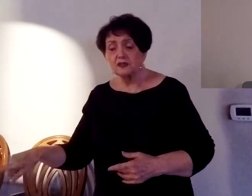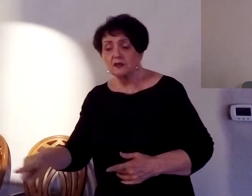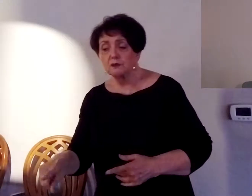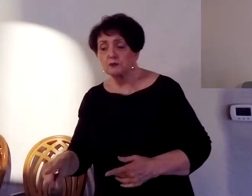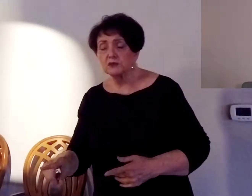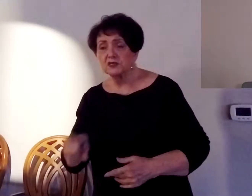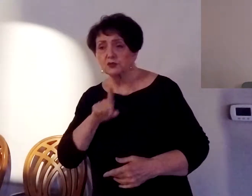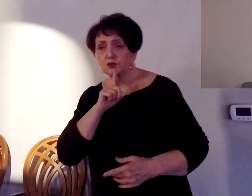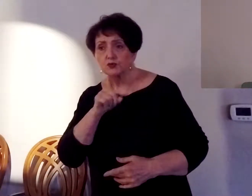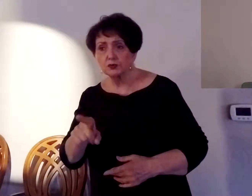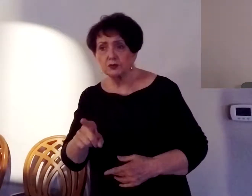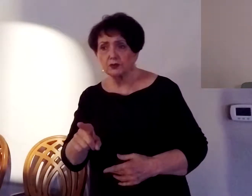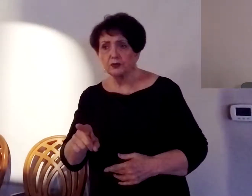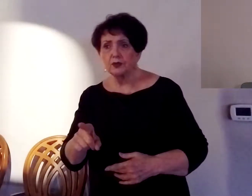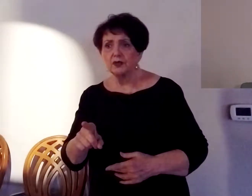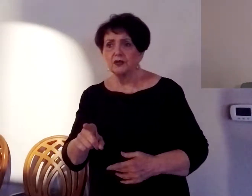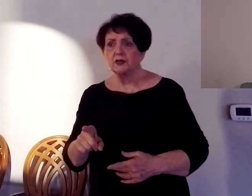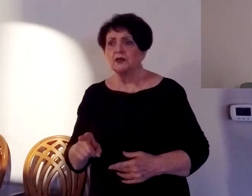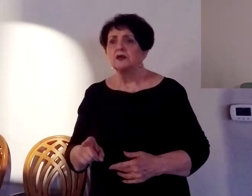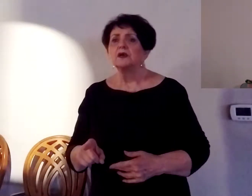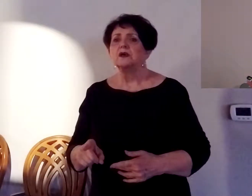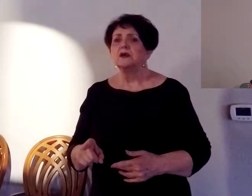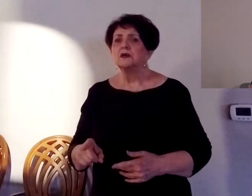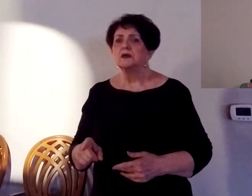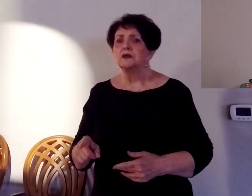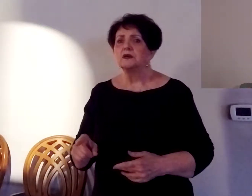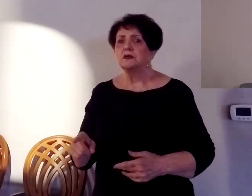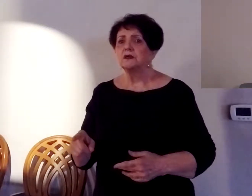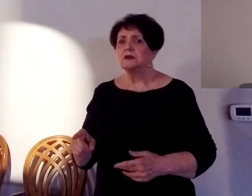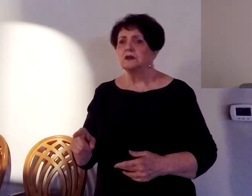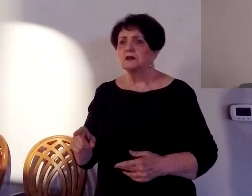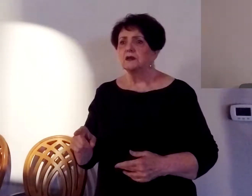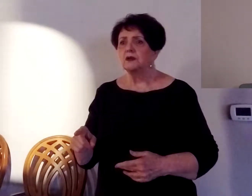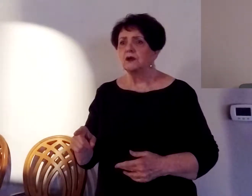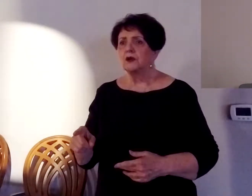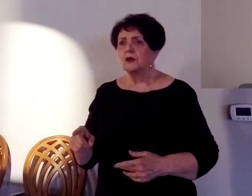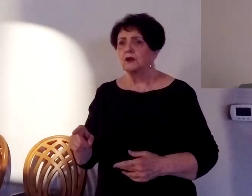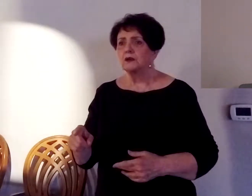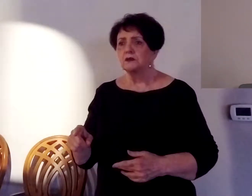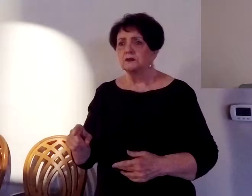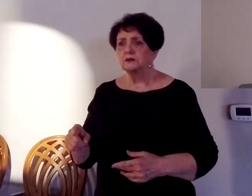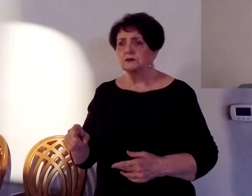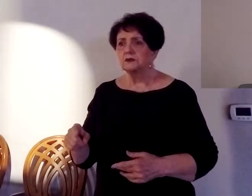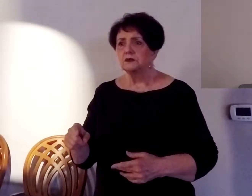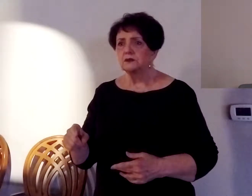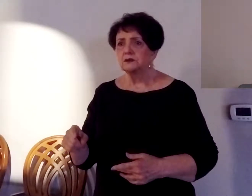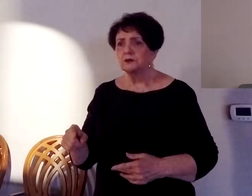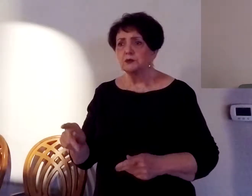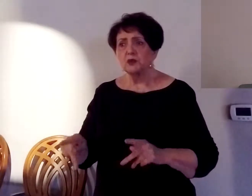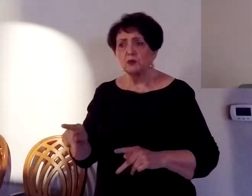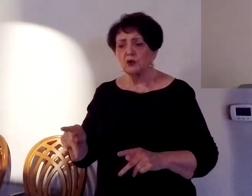beings of the same makeup as us.